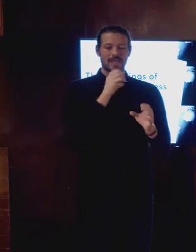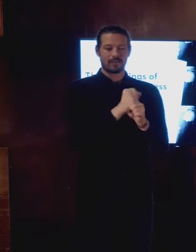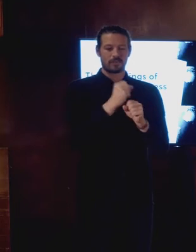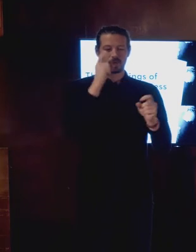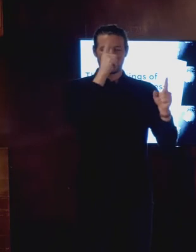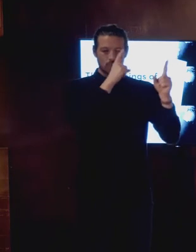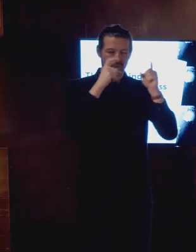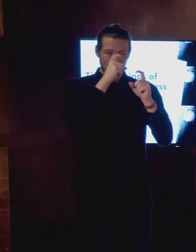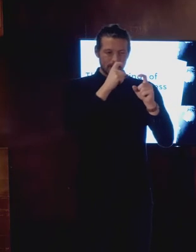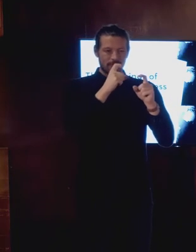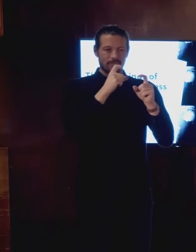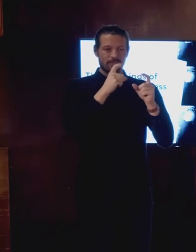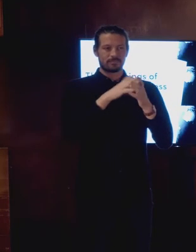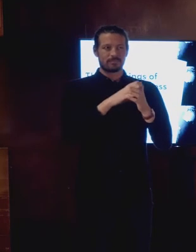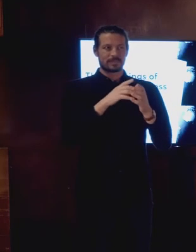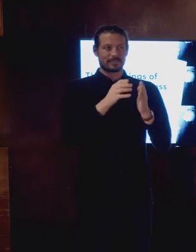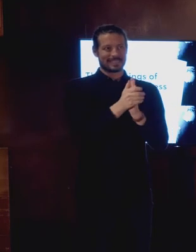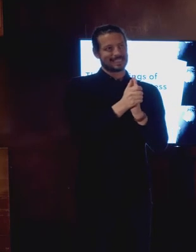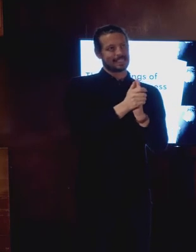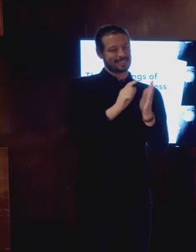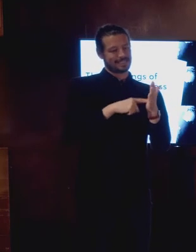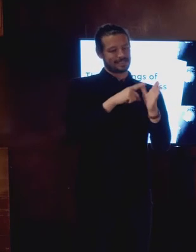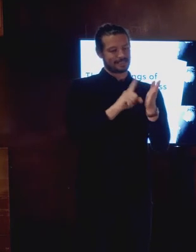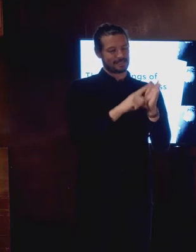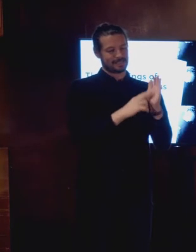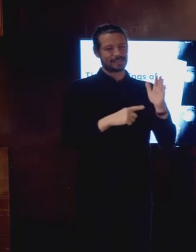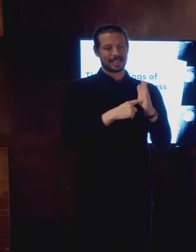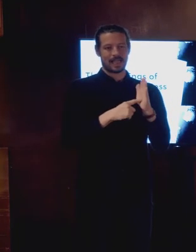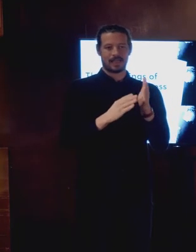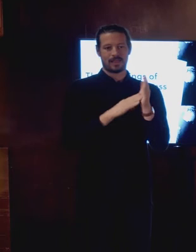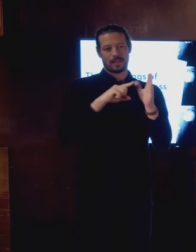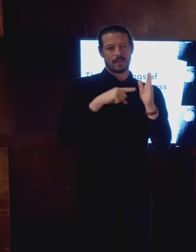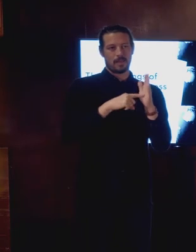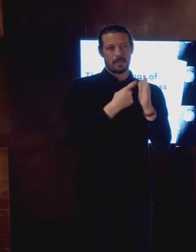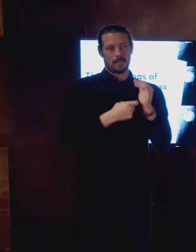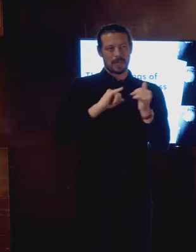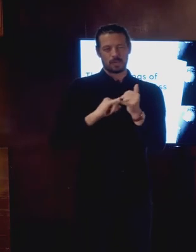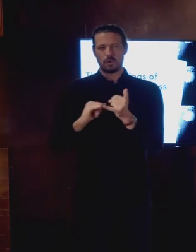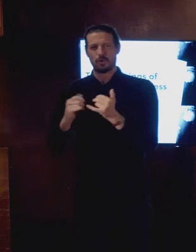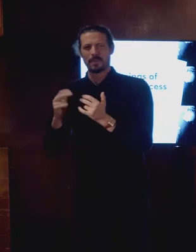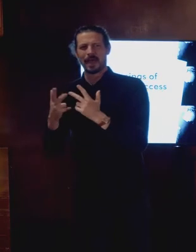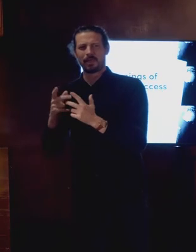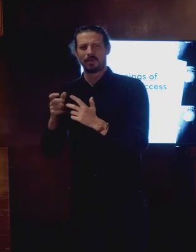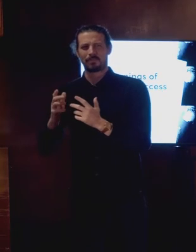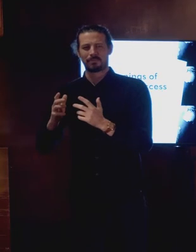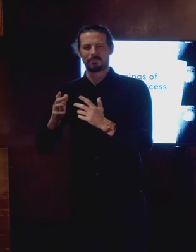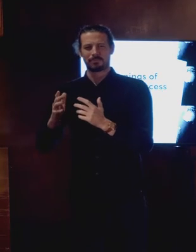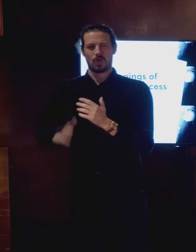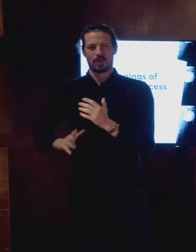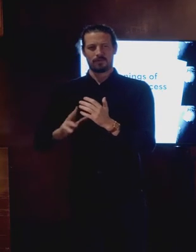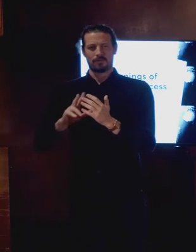Victoria's Talent Matters program, or it might have been through the other arm of the Victorian Government, the disability employment